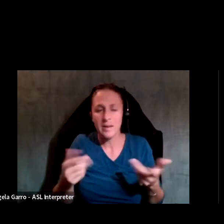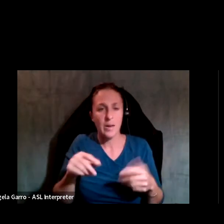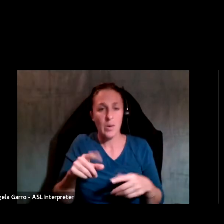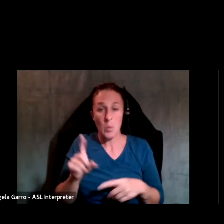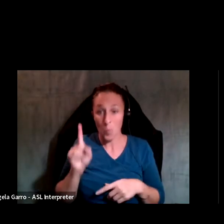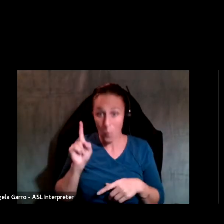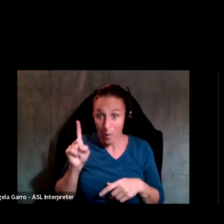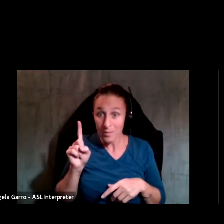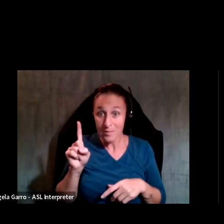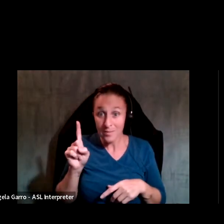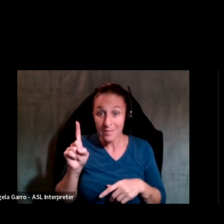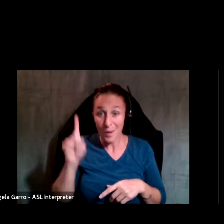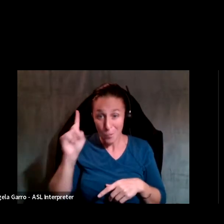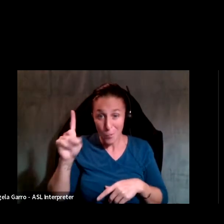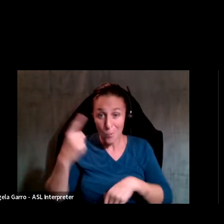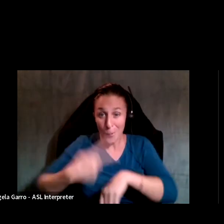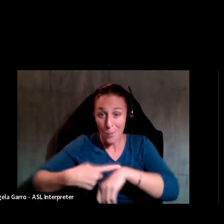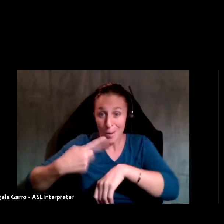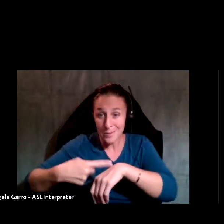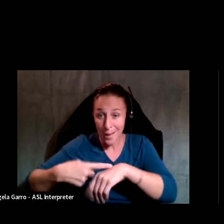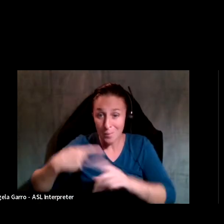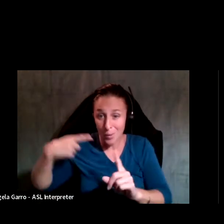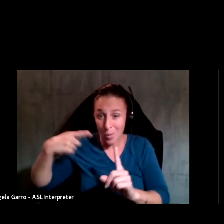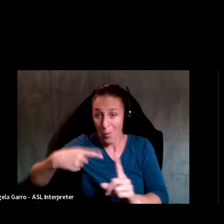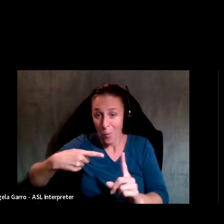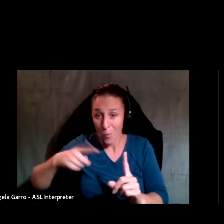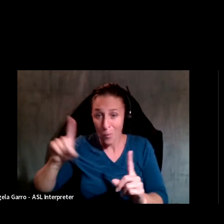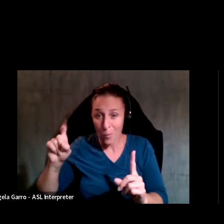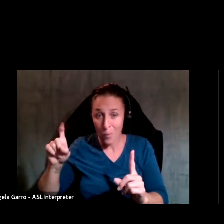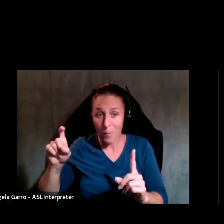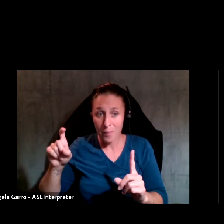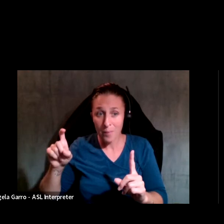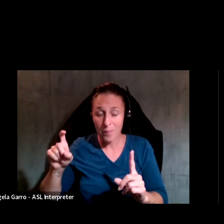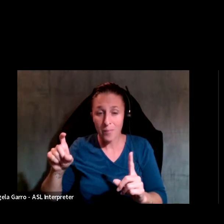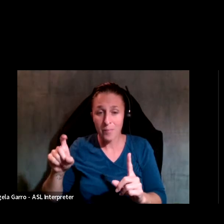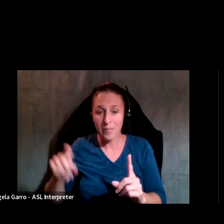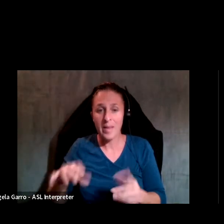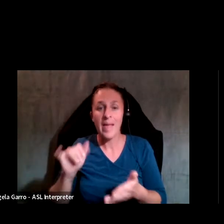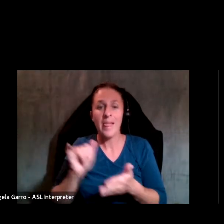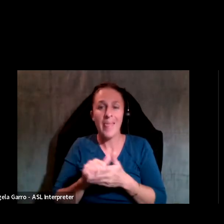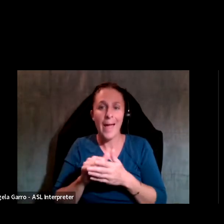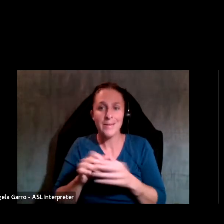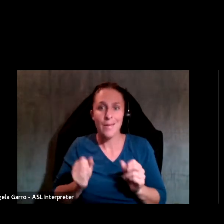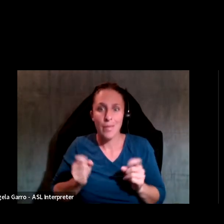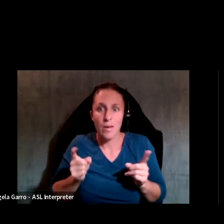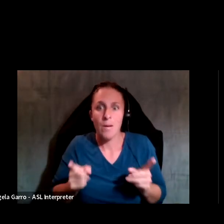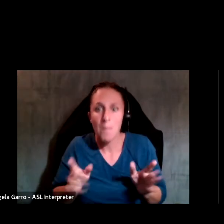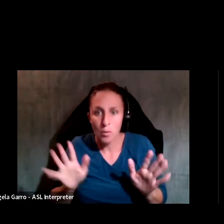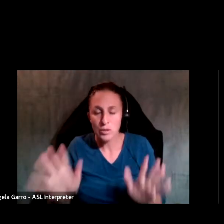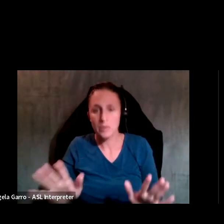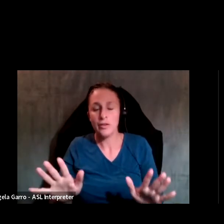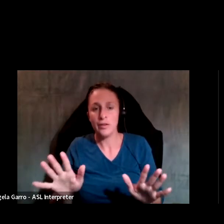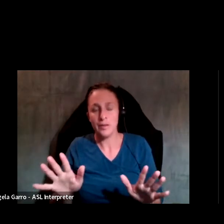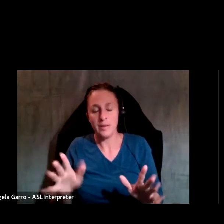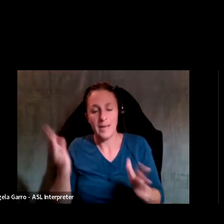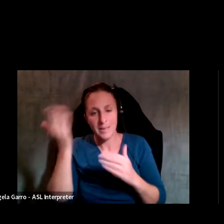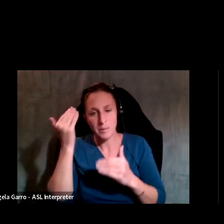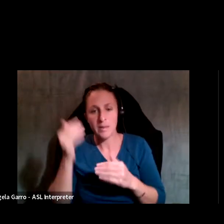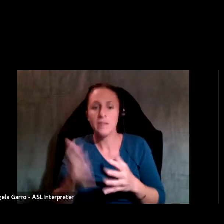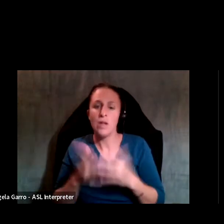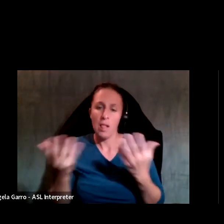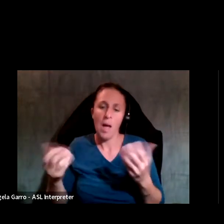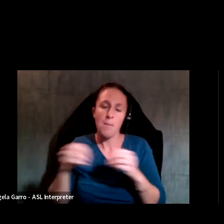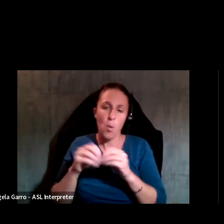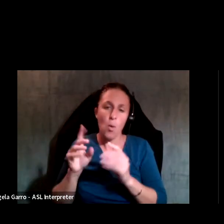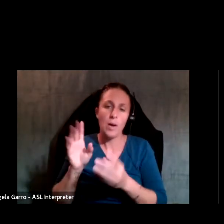one time the goal? I mean, that's the compulsory expectation, right? There are lots more meetings with certain students, right, based